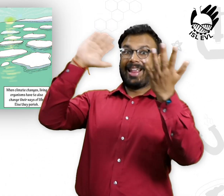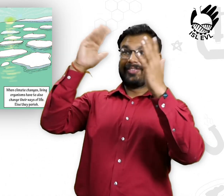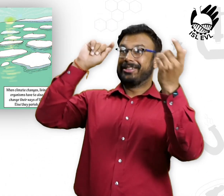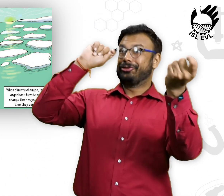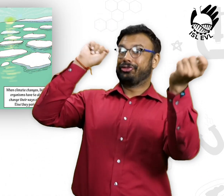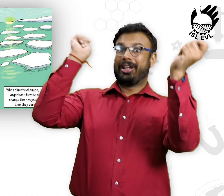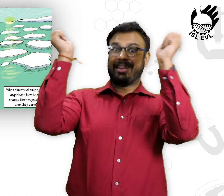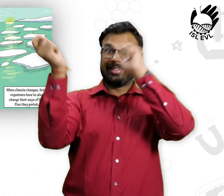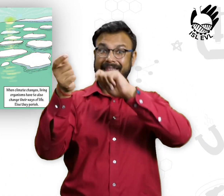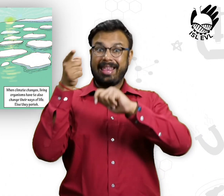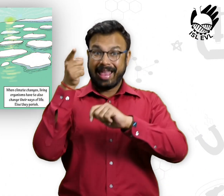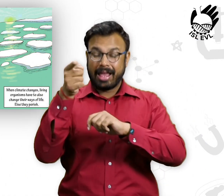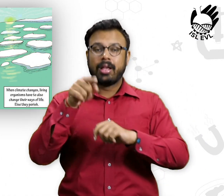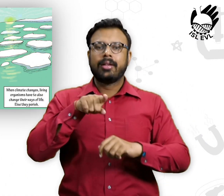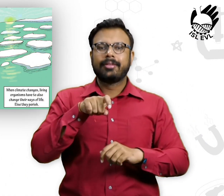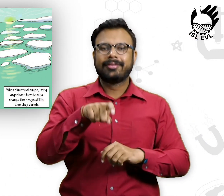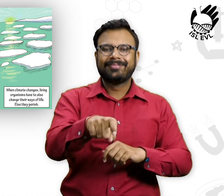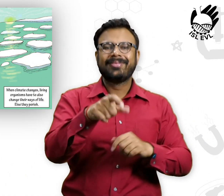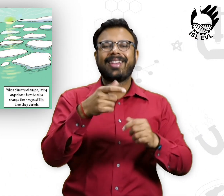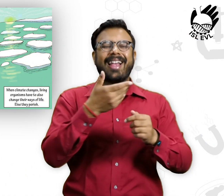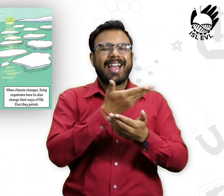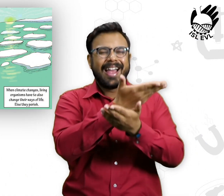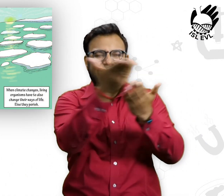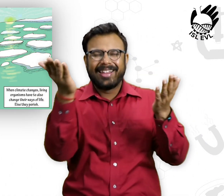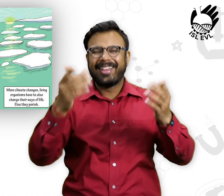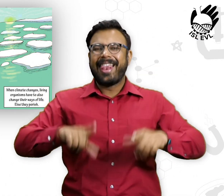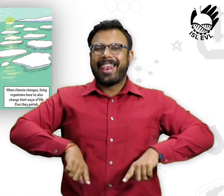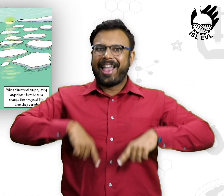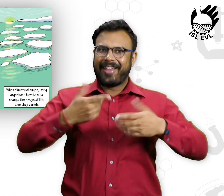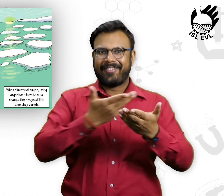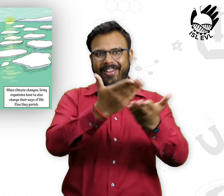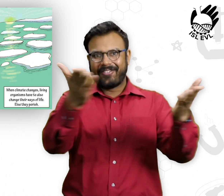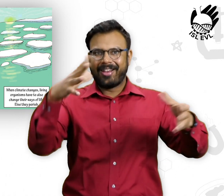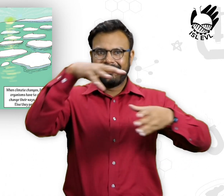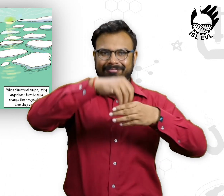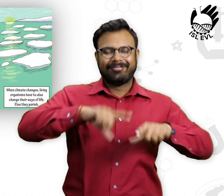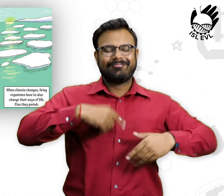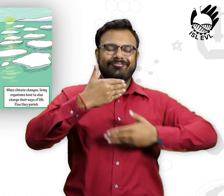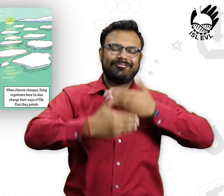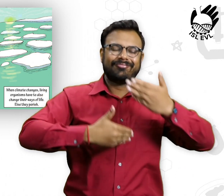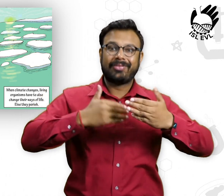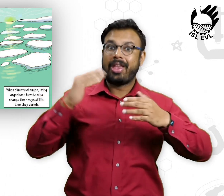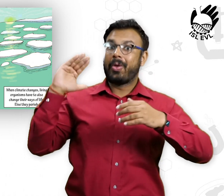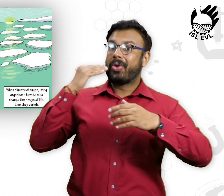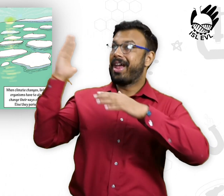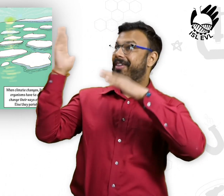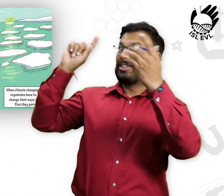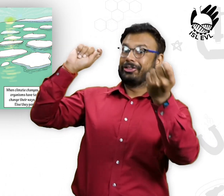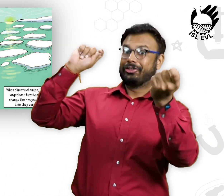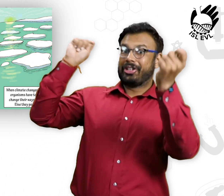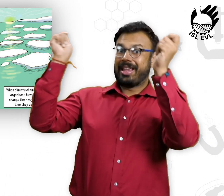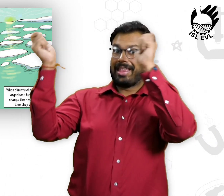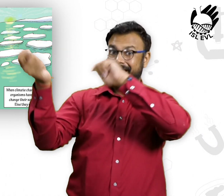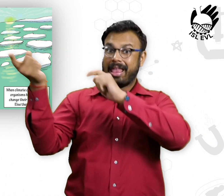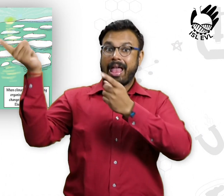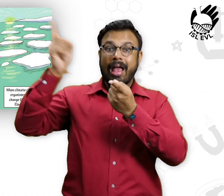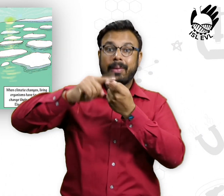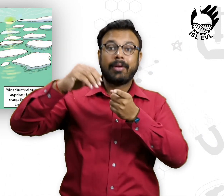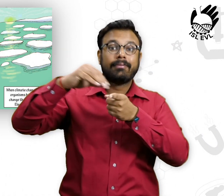changing. When climate changes, living organisms, even the smallest of worms,